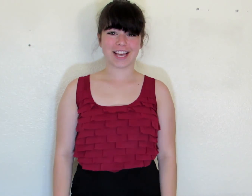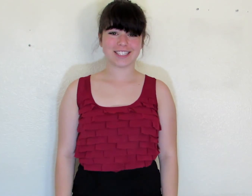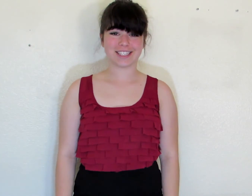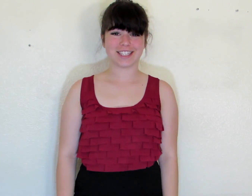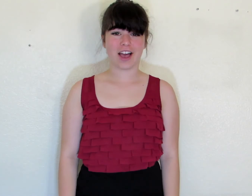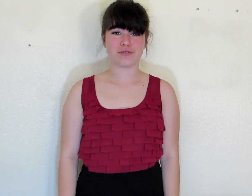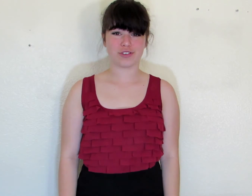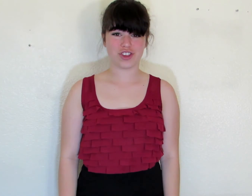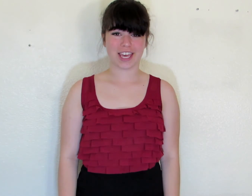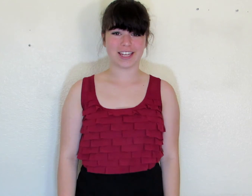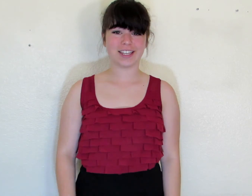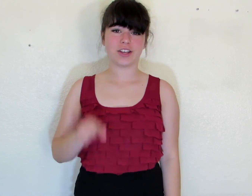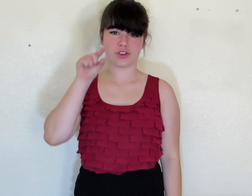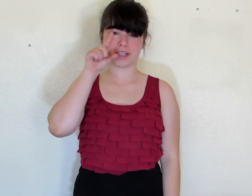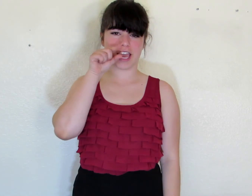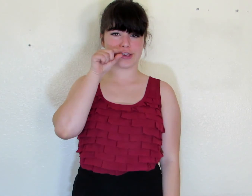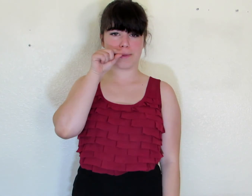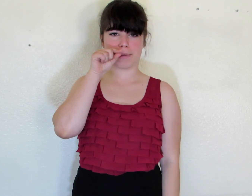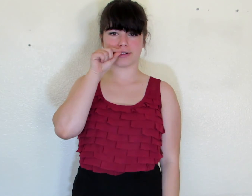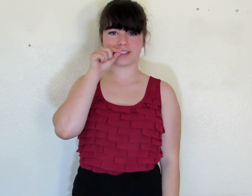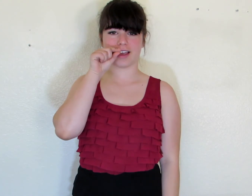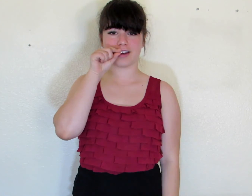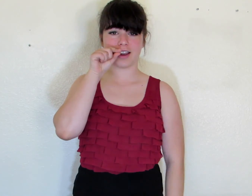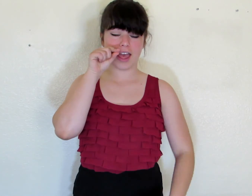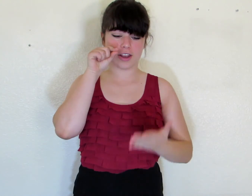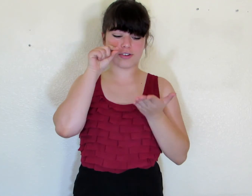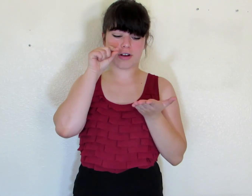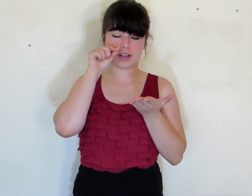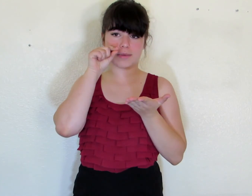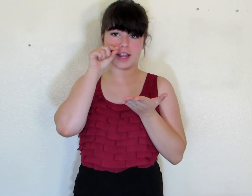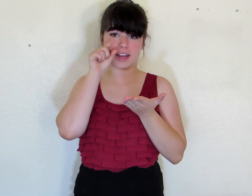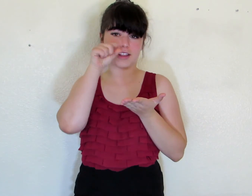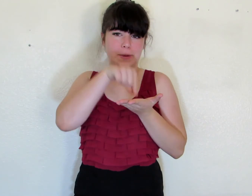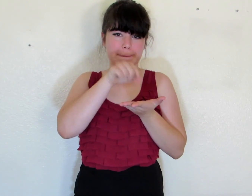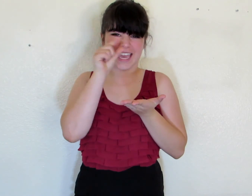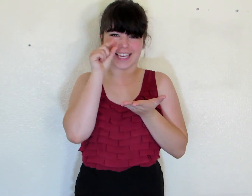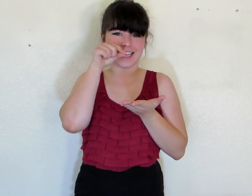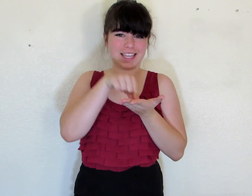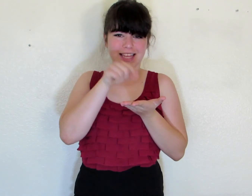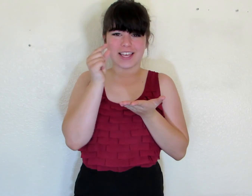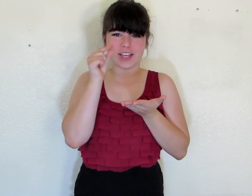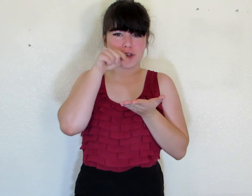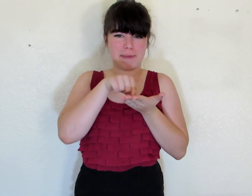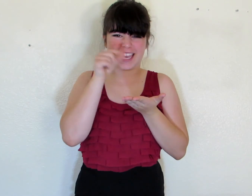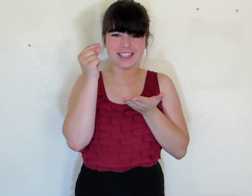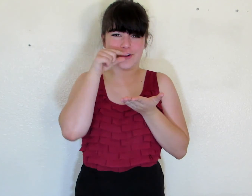is the sign for chicken. You'll be taking your bird sign and your non-dominant hand. It's like you're pecking the